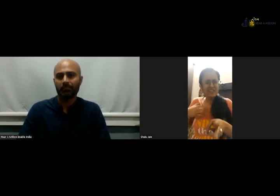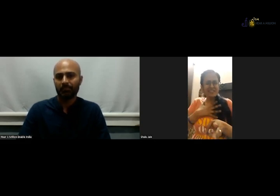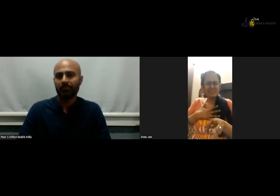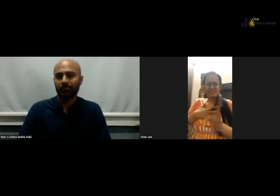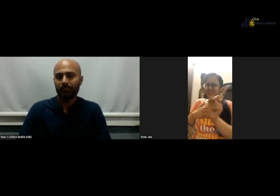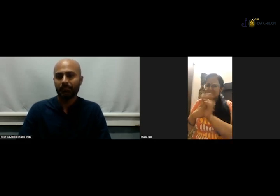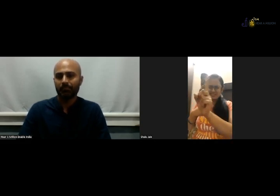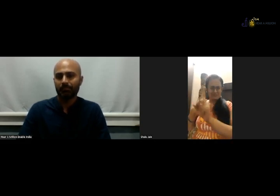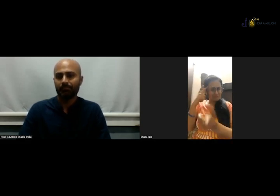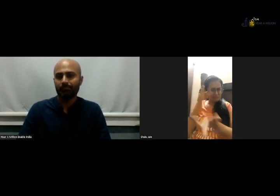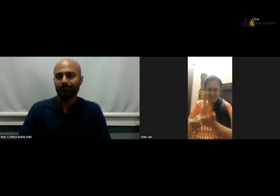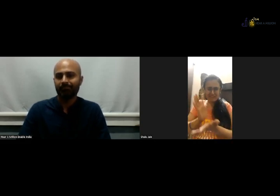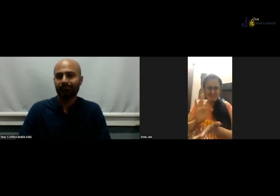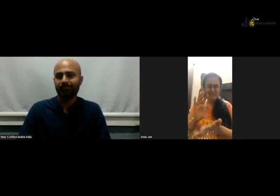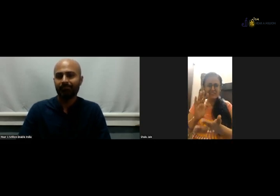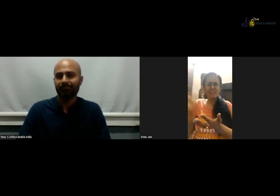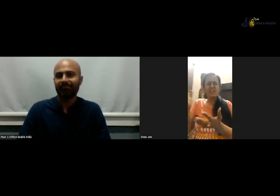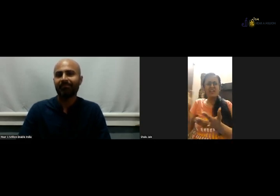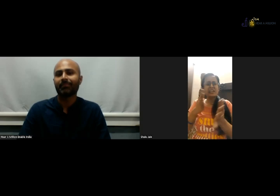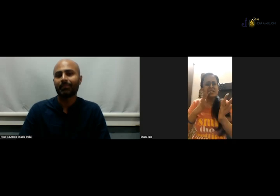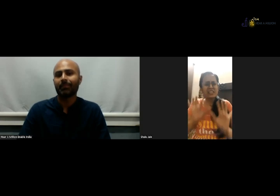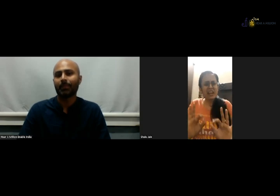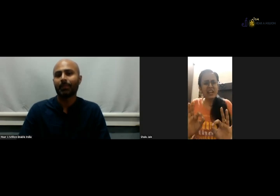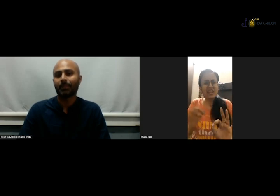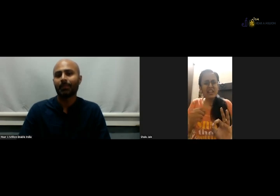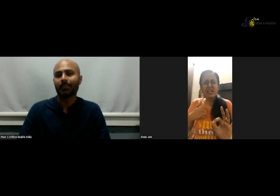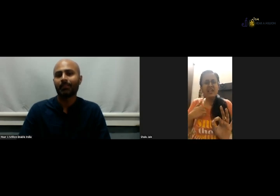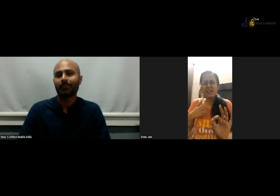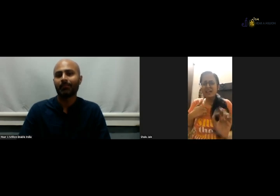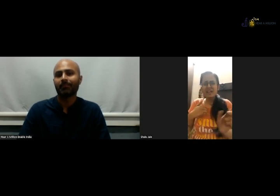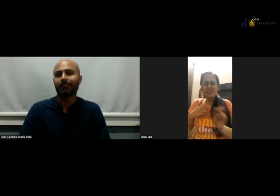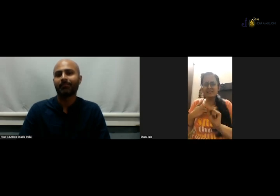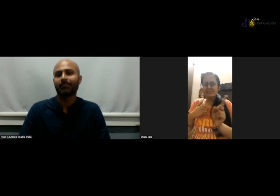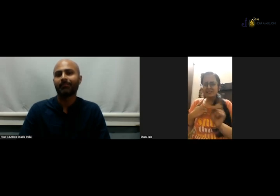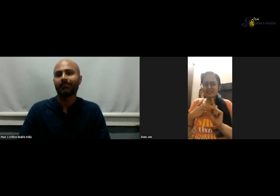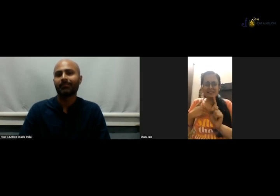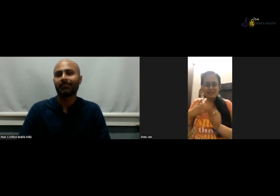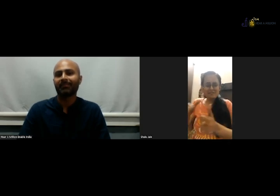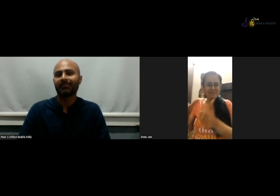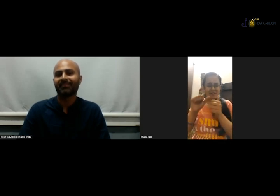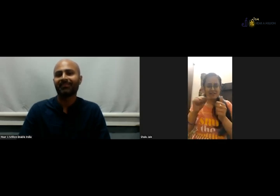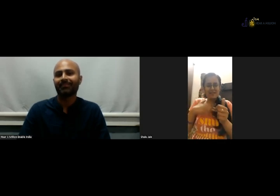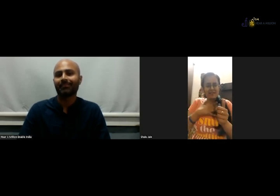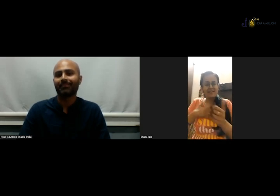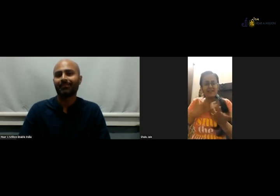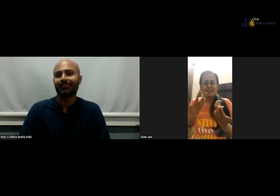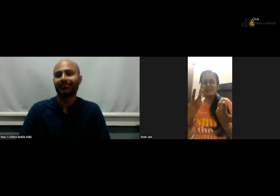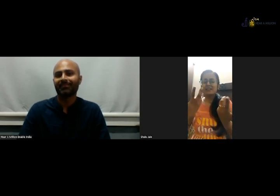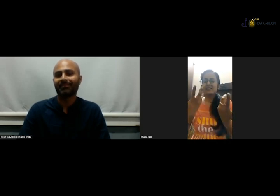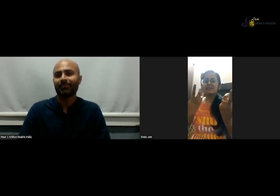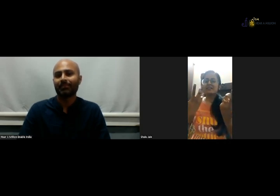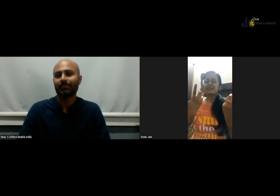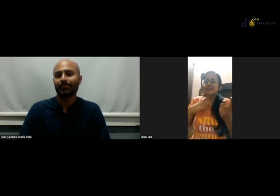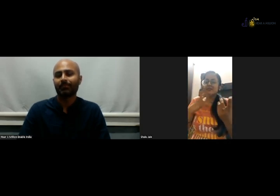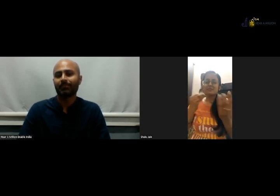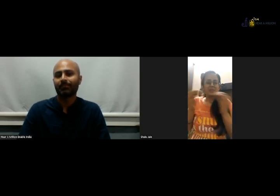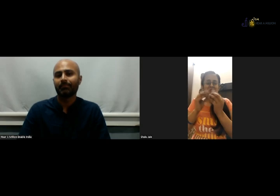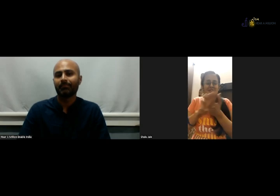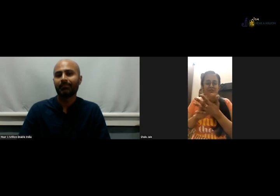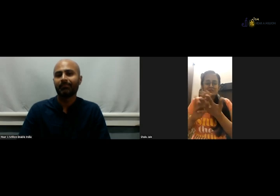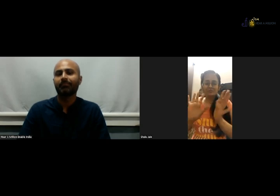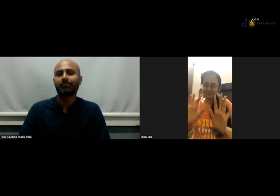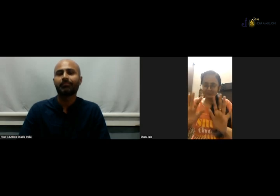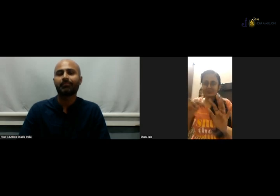the Sudamni, when I was having some feeling that there is something going to happen. I